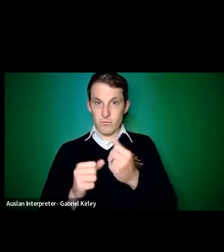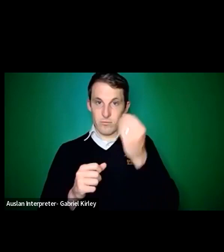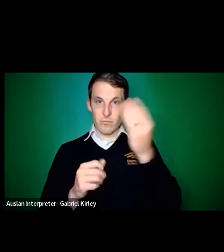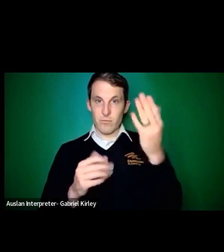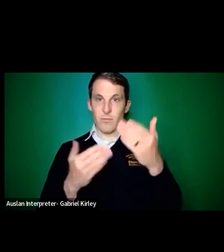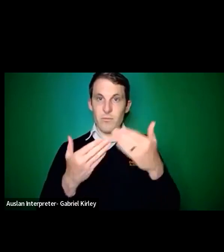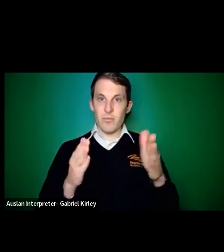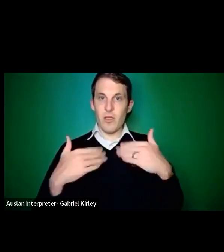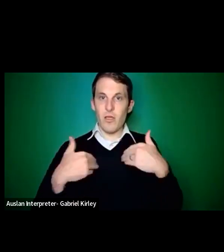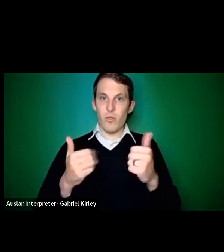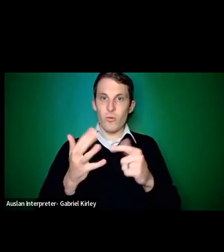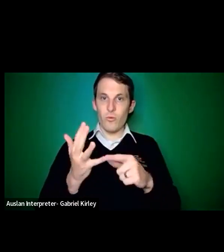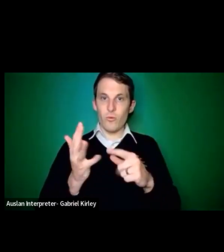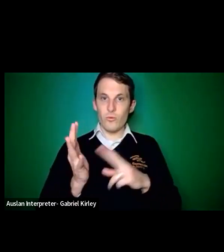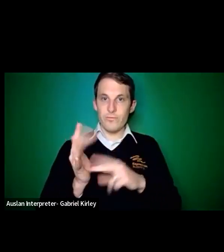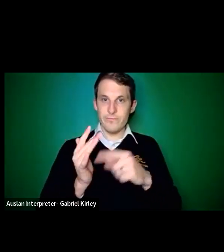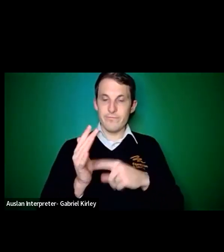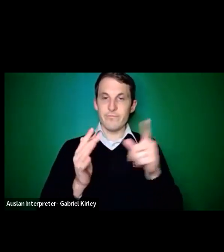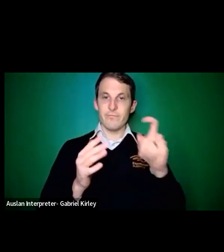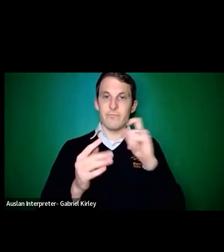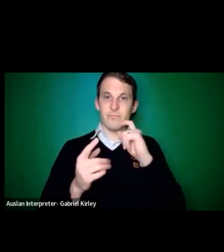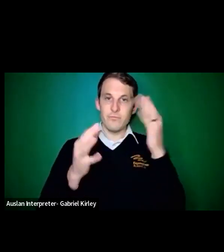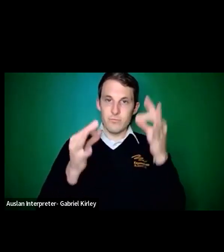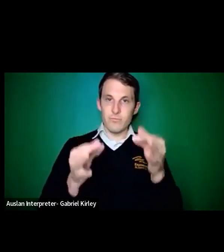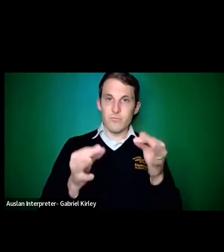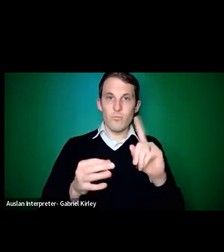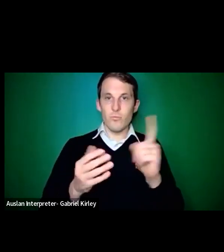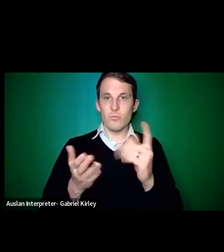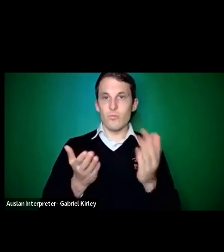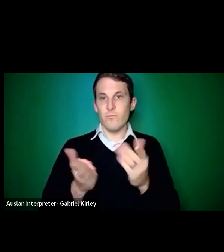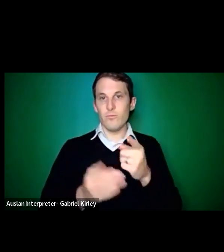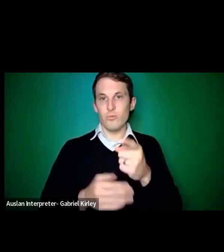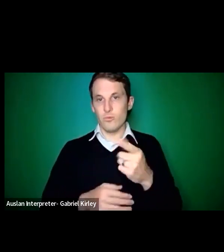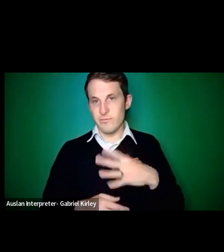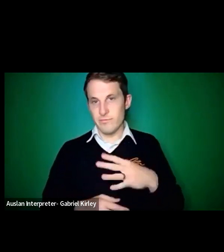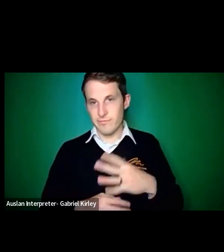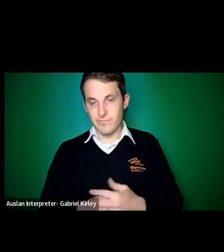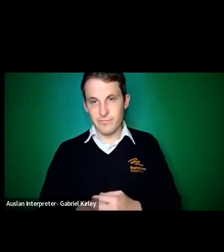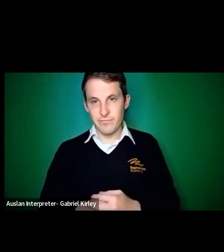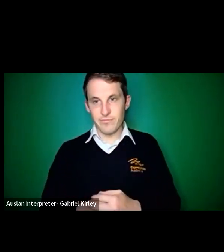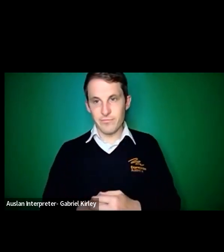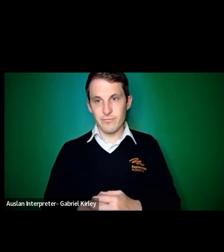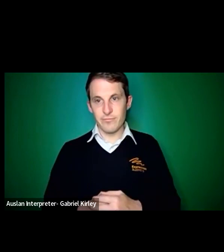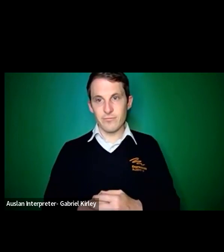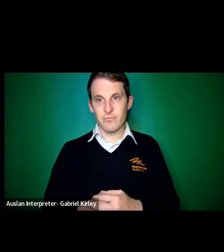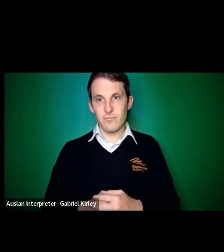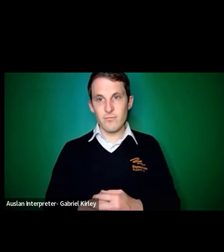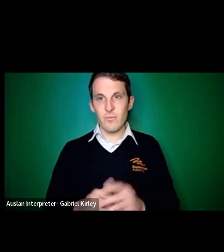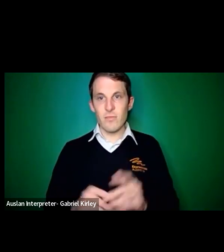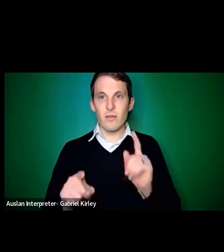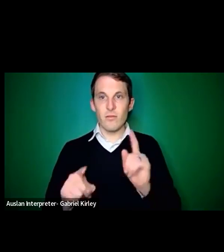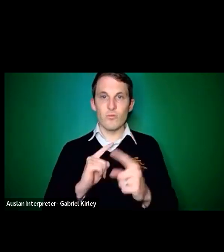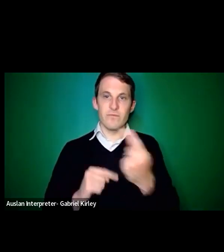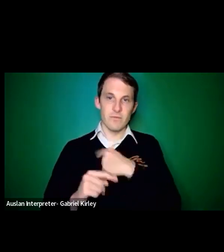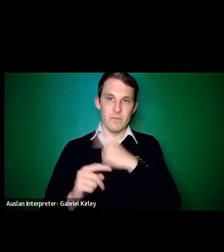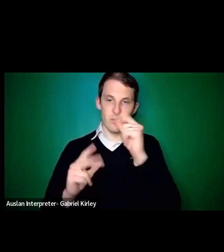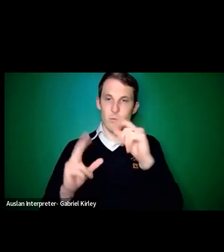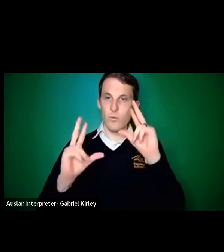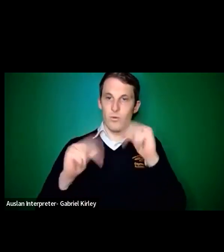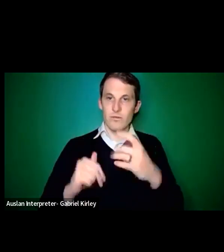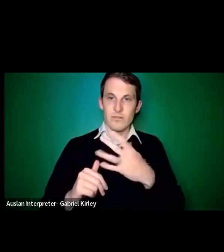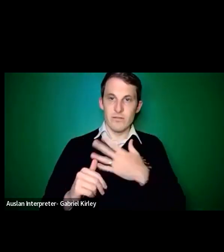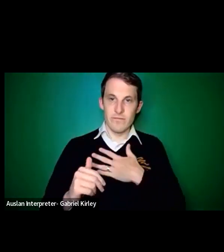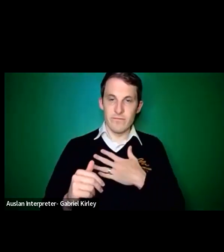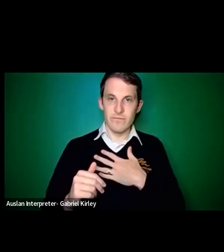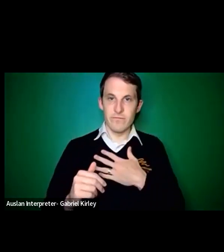as to what type of services you actually may need. So most of us are fairly self-sufficient and can in